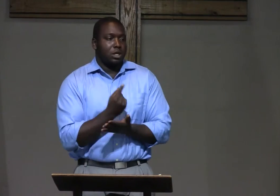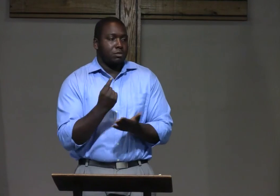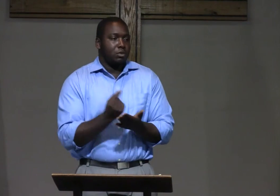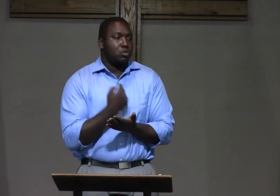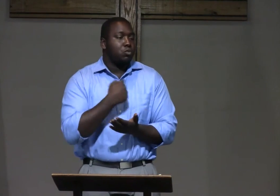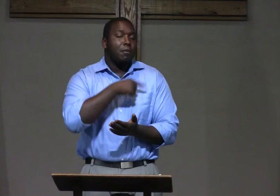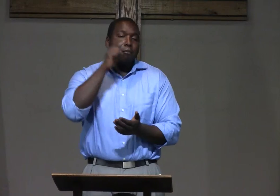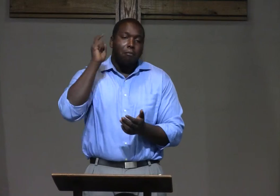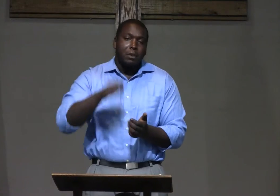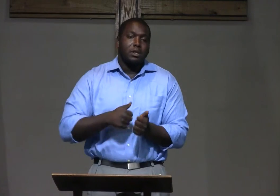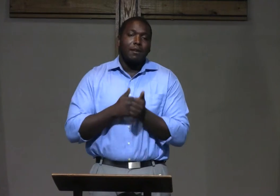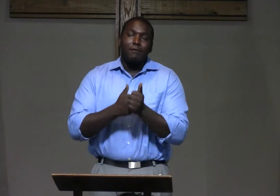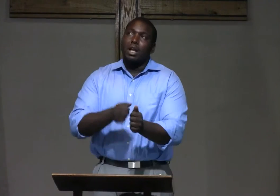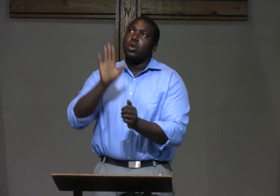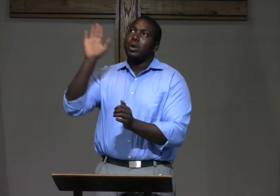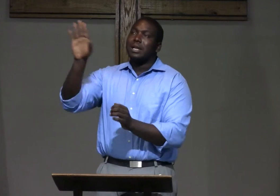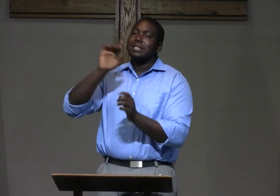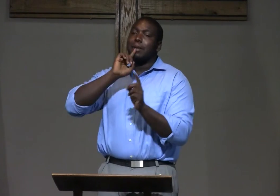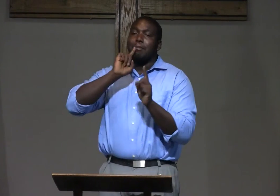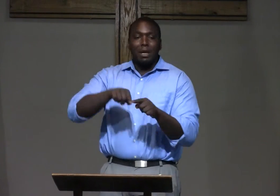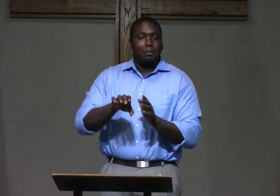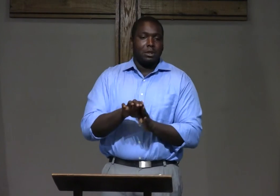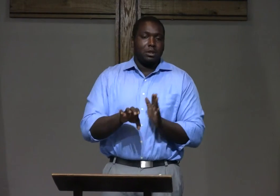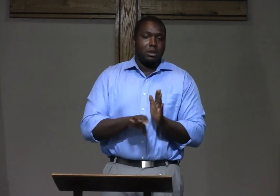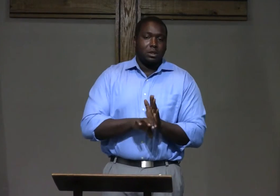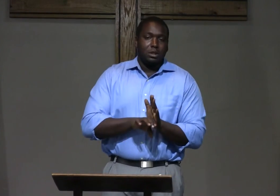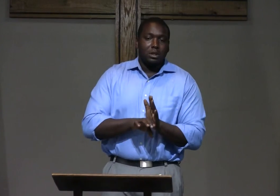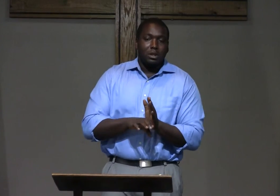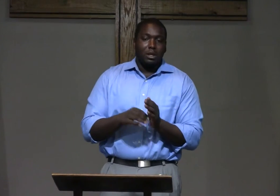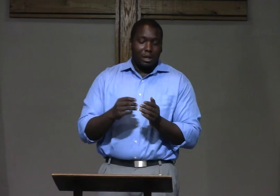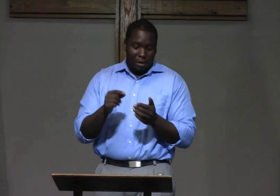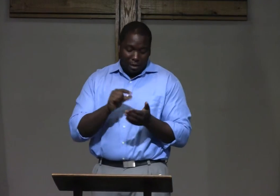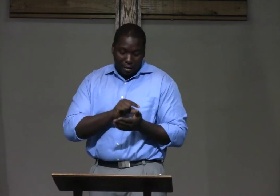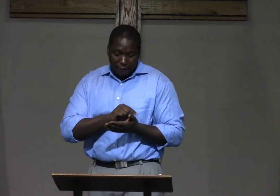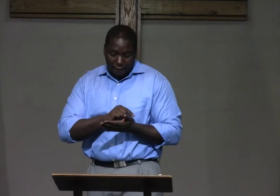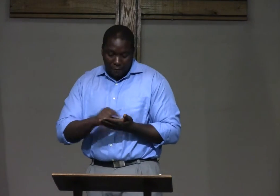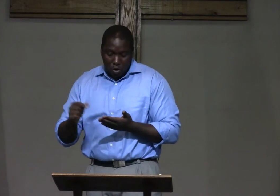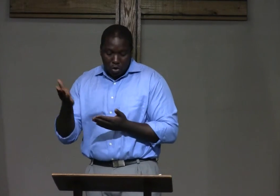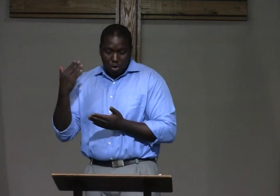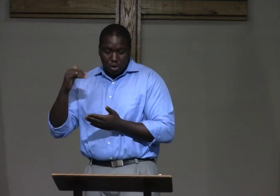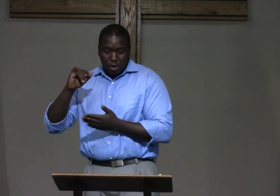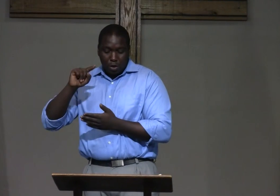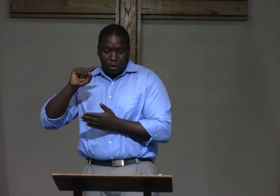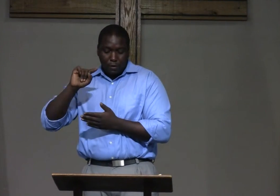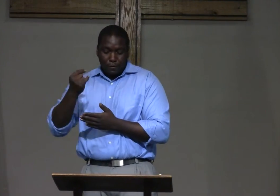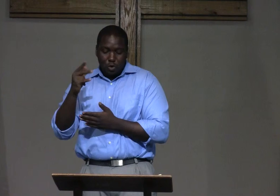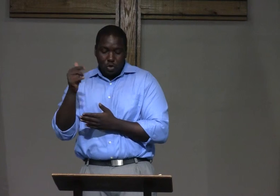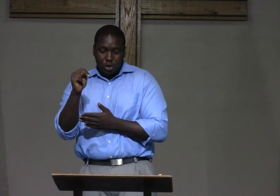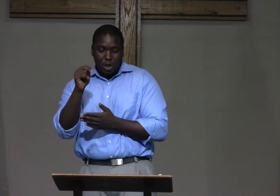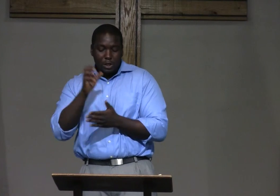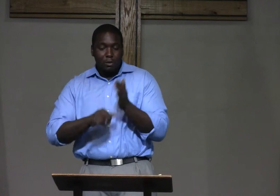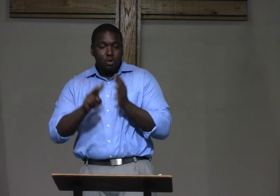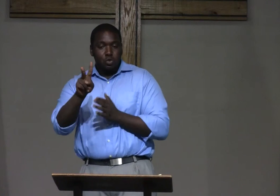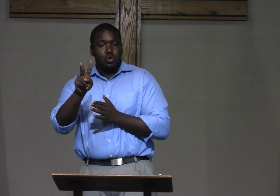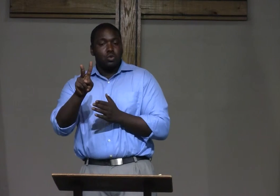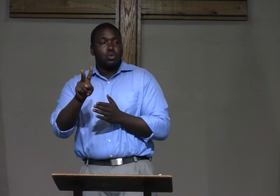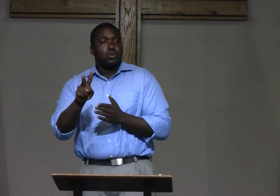salvation, the way to heaven? It's our responsibility. We need to follow God's commandment. We were just looking in 1